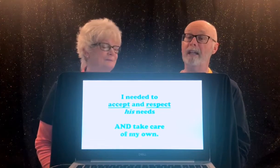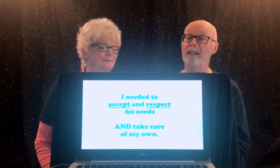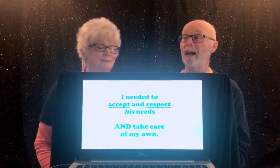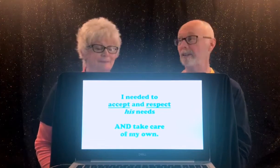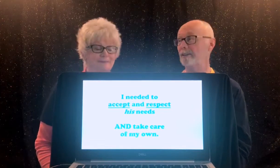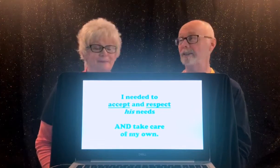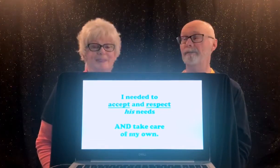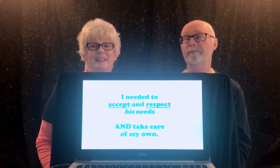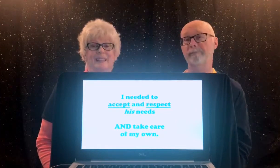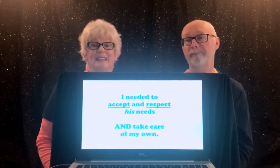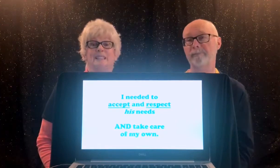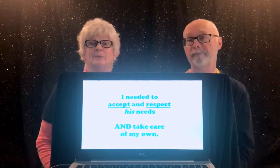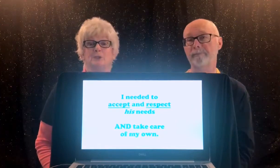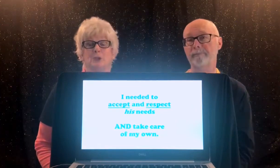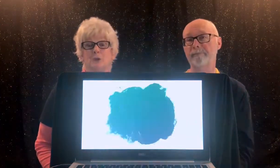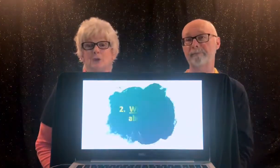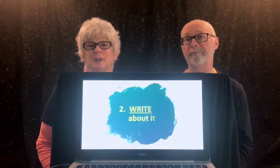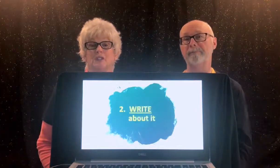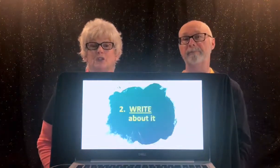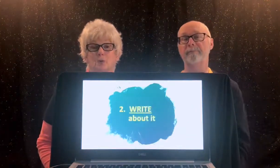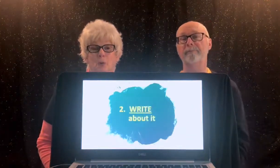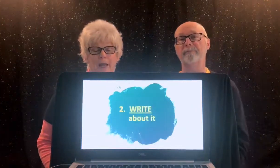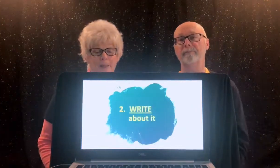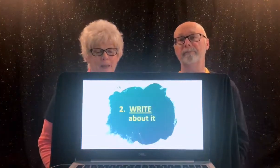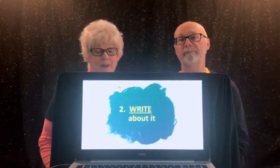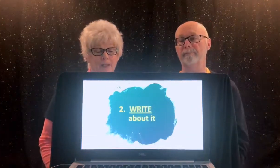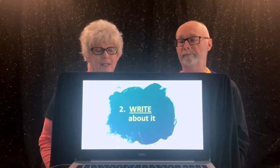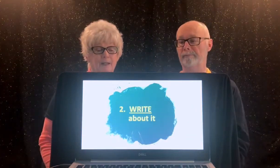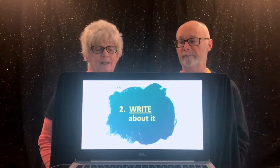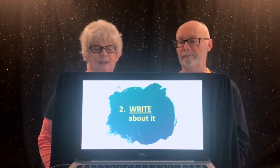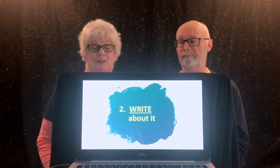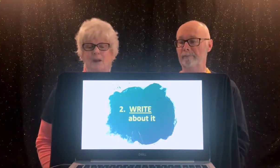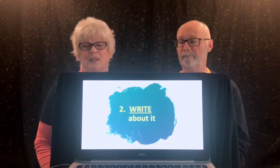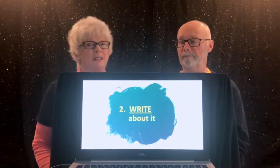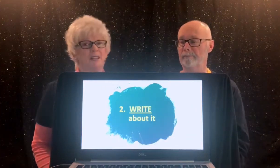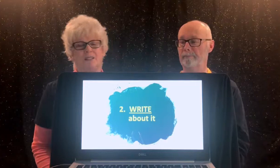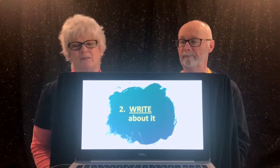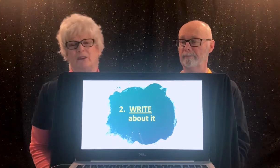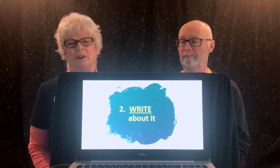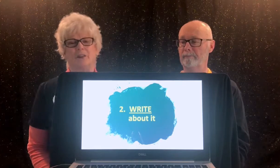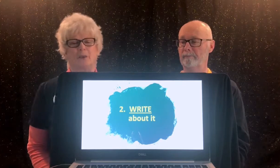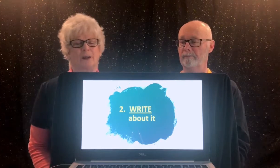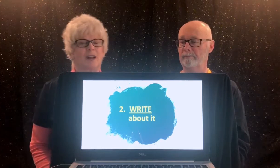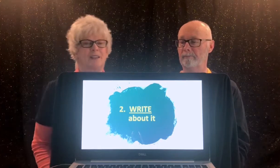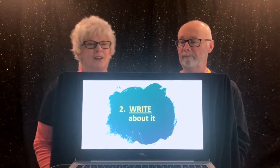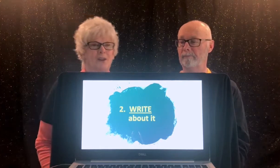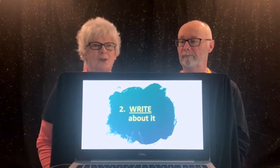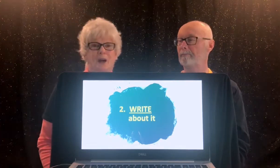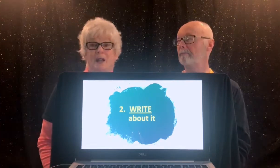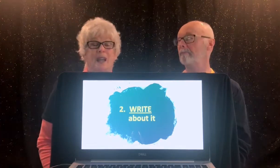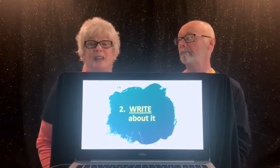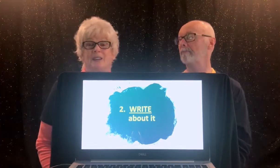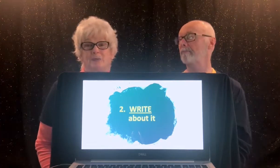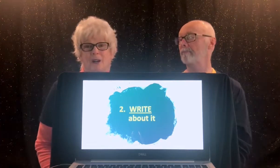firsthand knowledge. Number 2 is to write about it. Writing isn't for everyone, I know. I hated